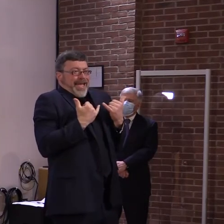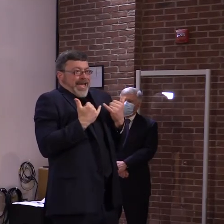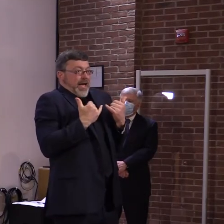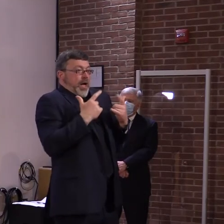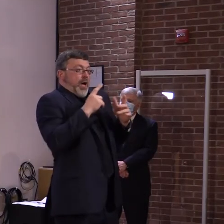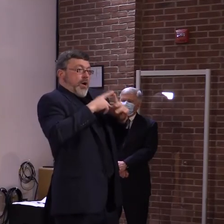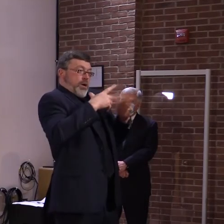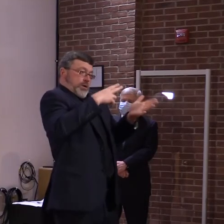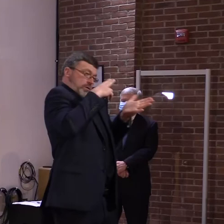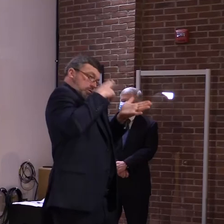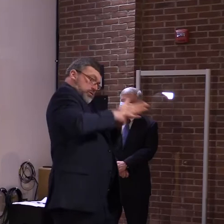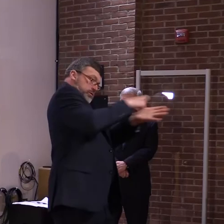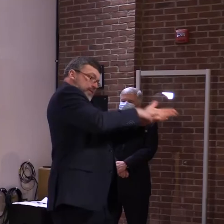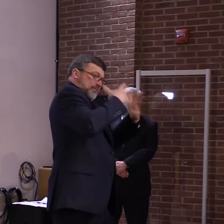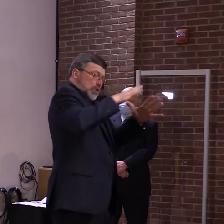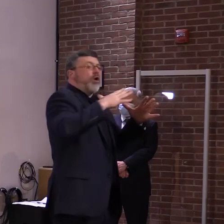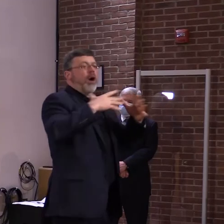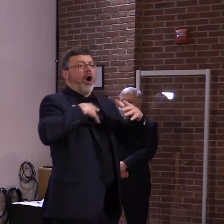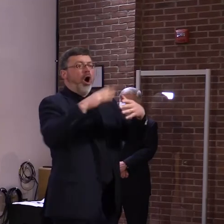point.